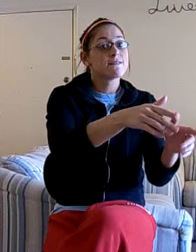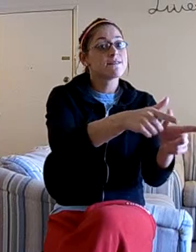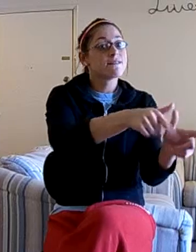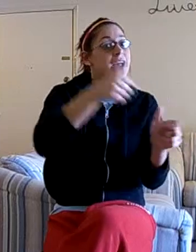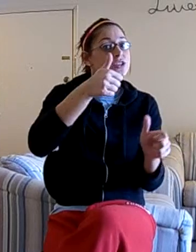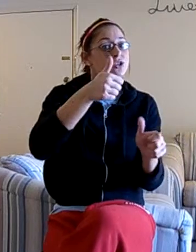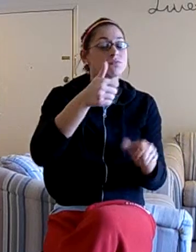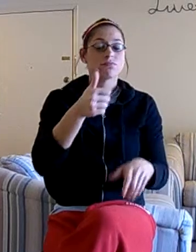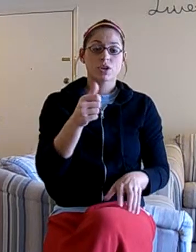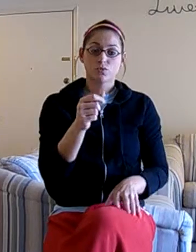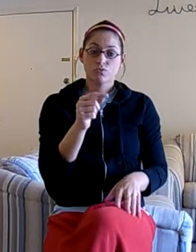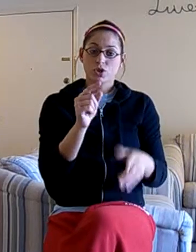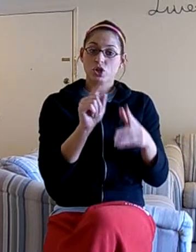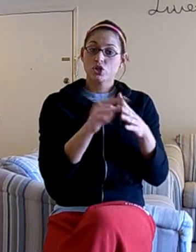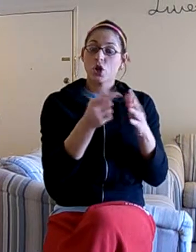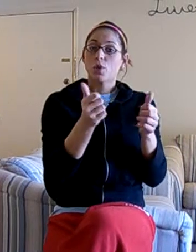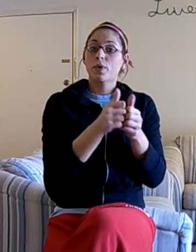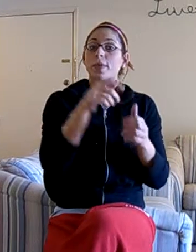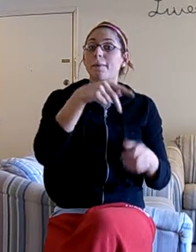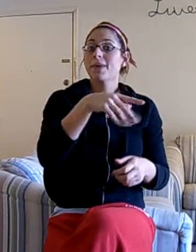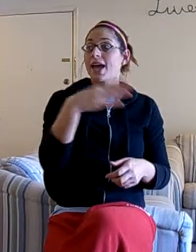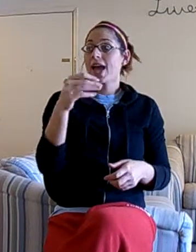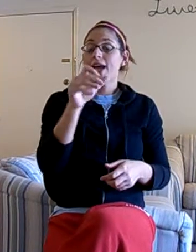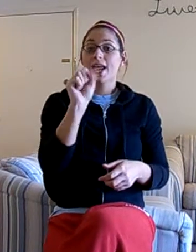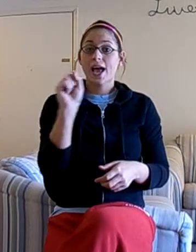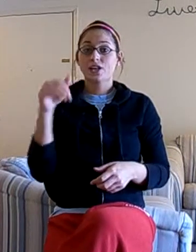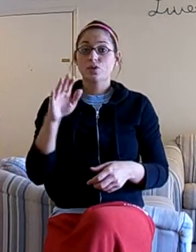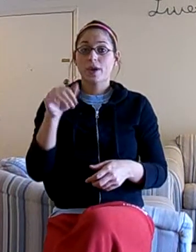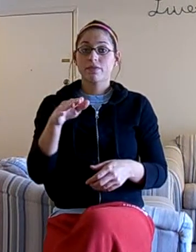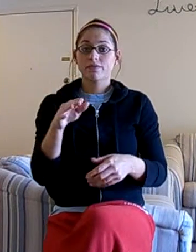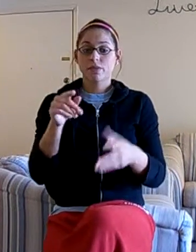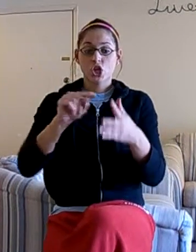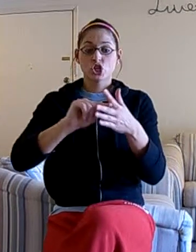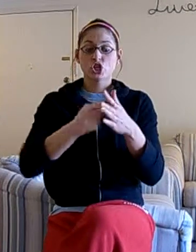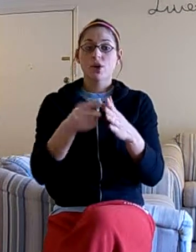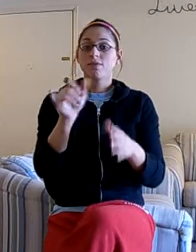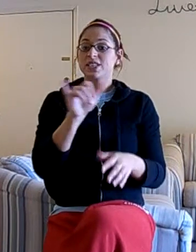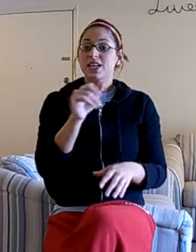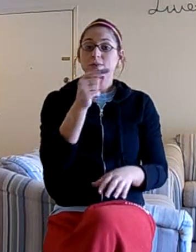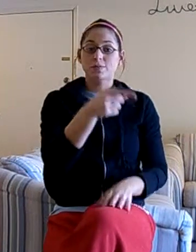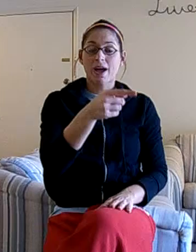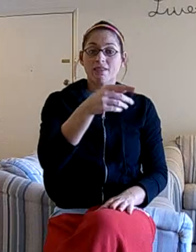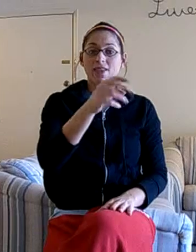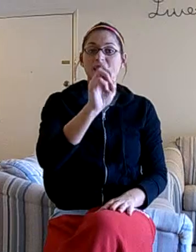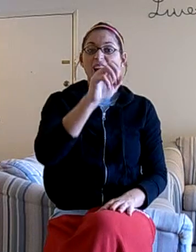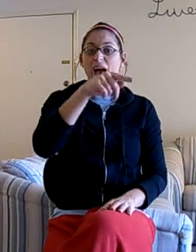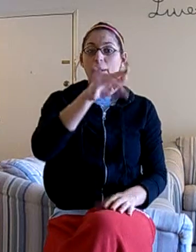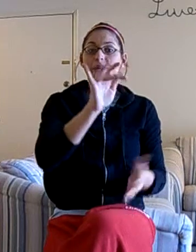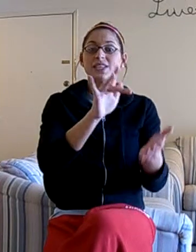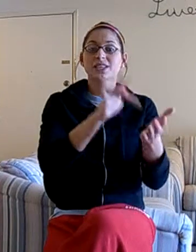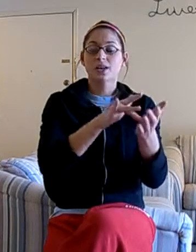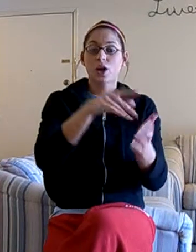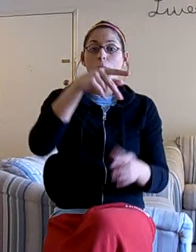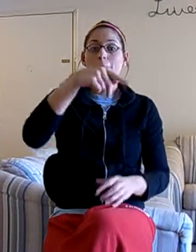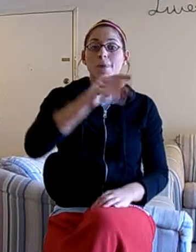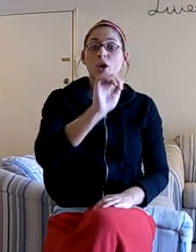with a P wave and S wave. They originate in the same spot, the epicenter. Now the P wave is fast, kind of like,